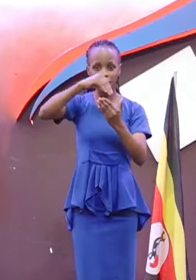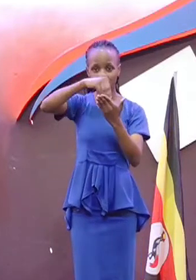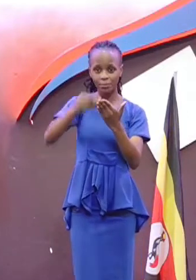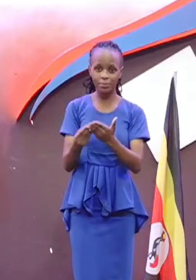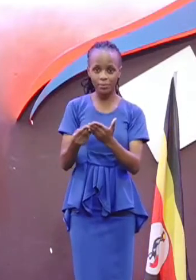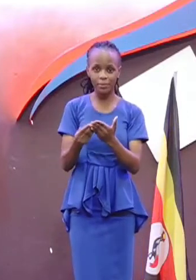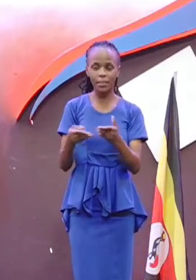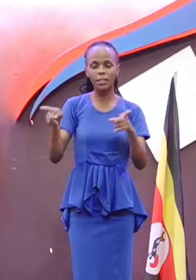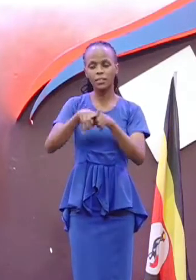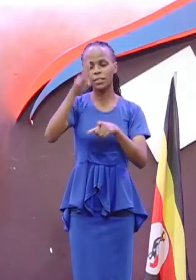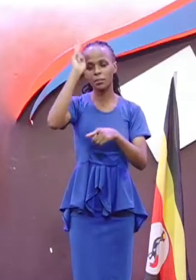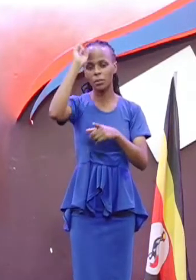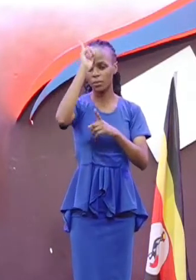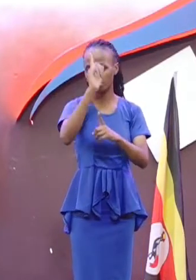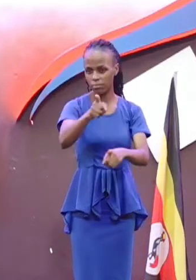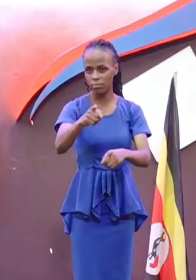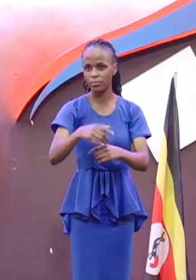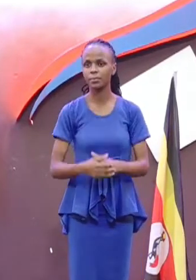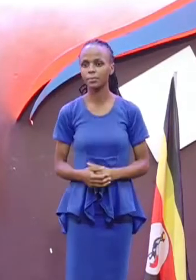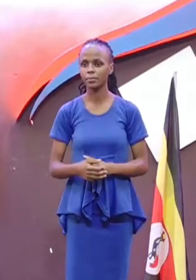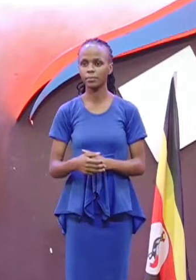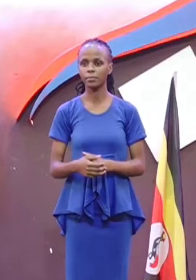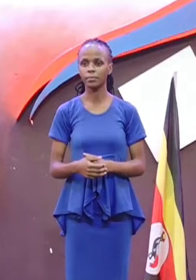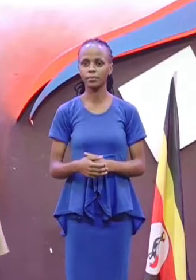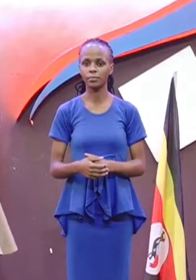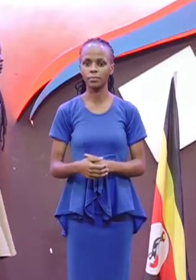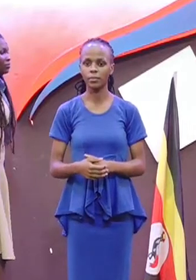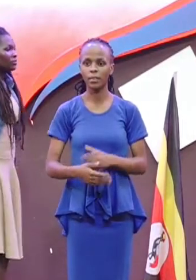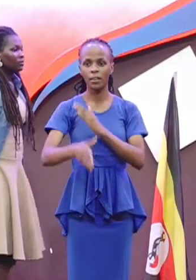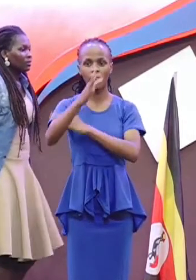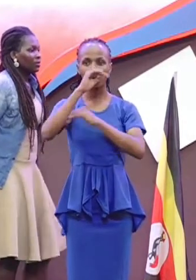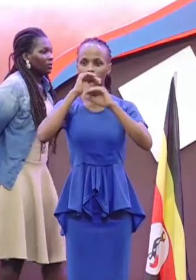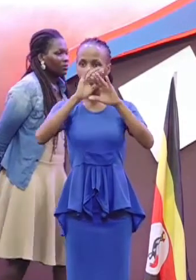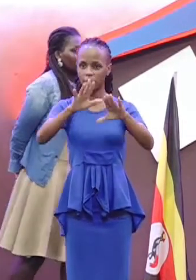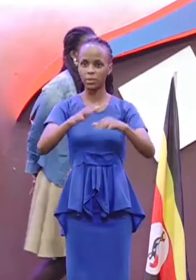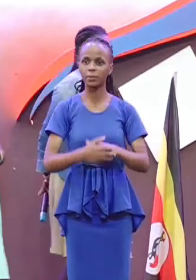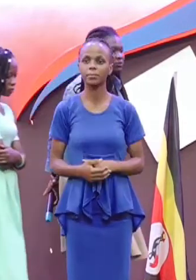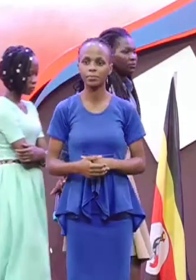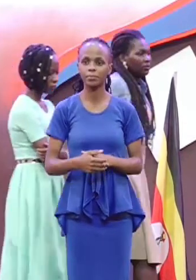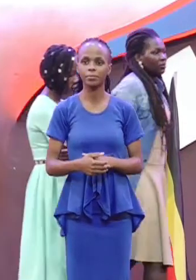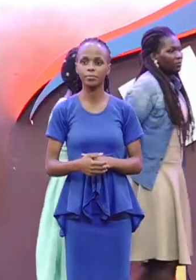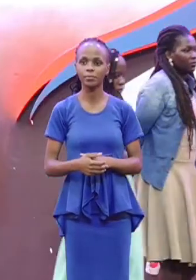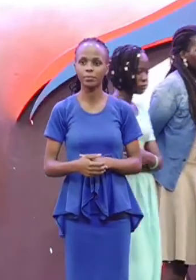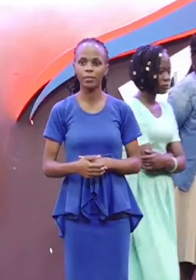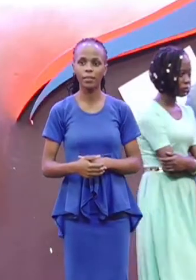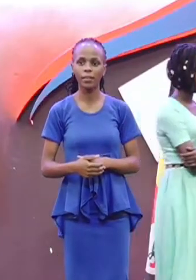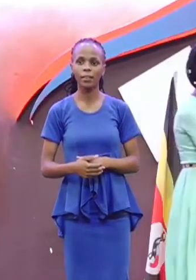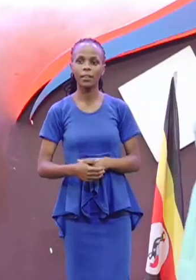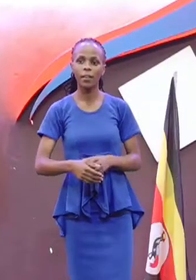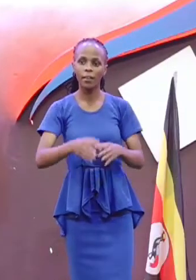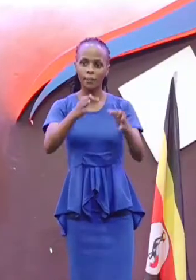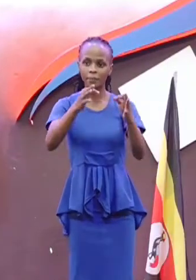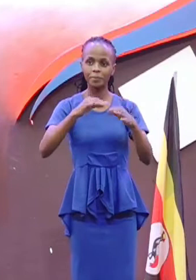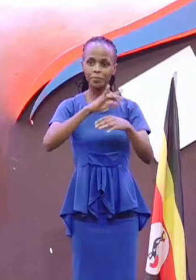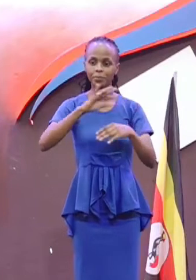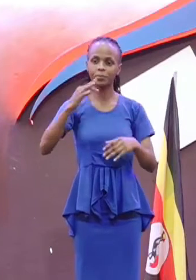check. It will reach to us. May the Lord bless you. Let us read you our account number.